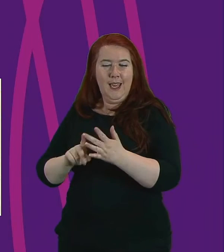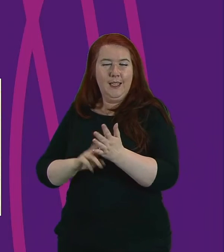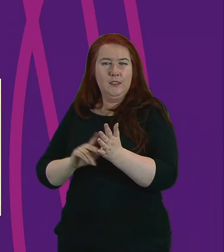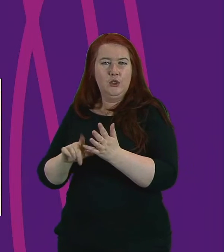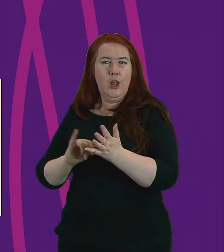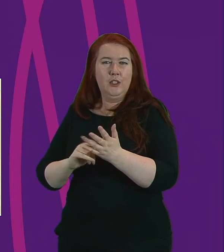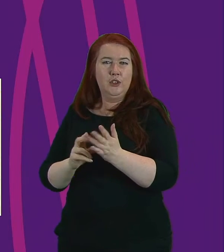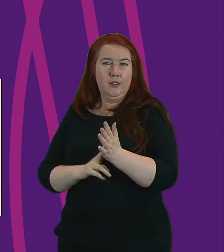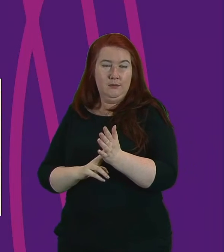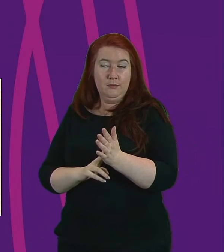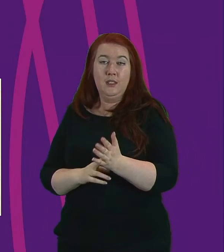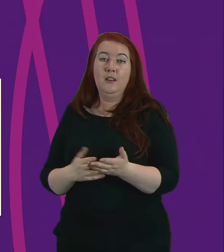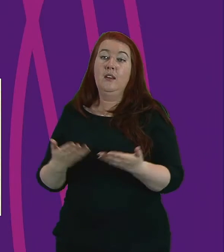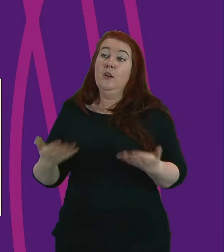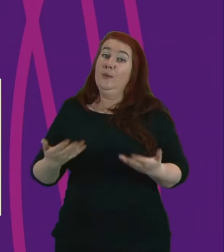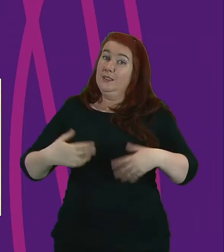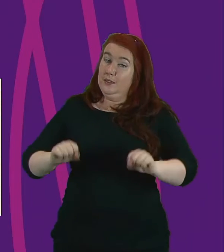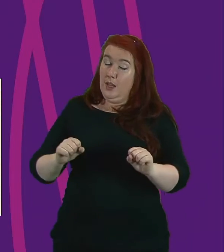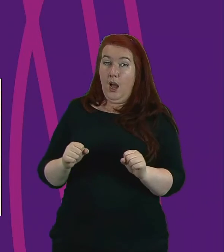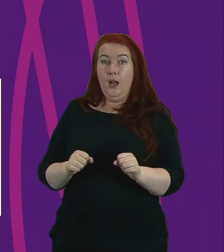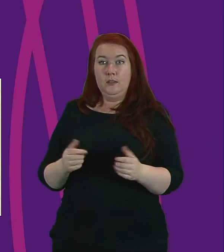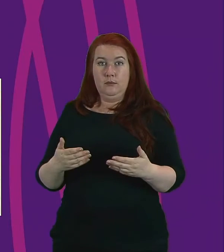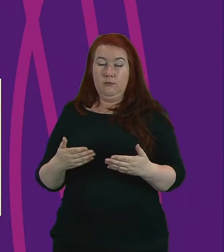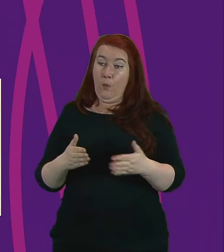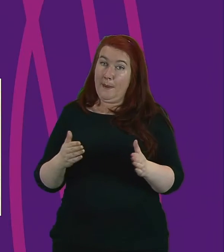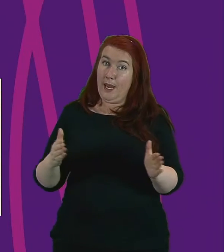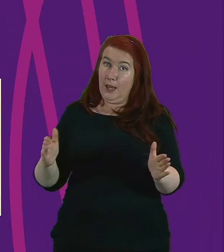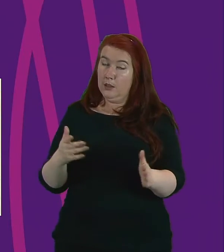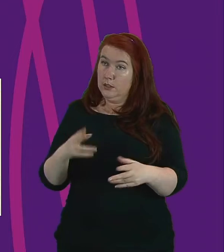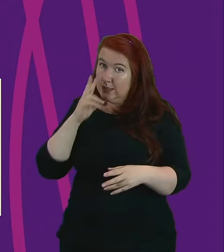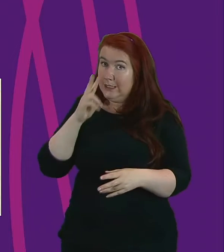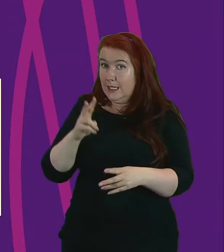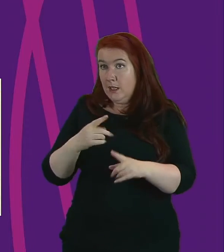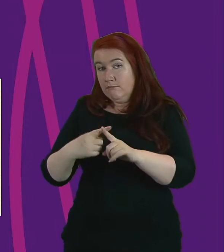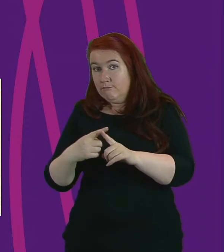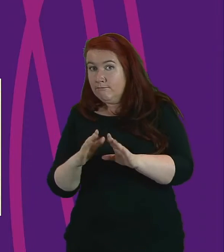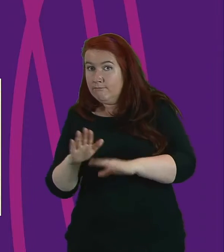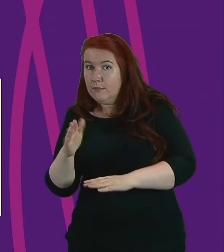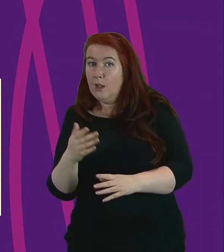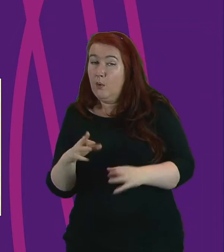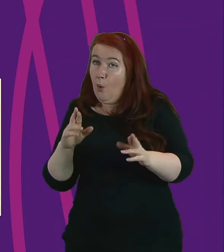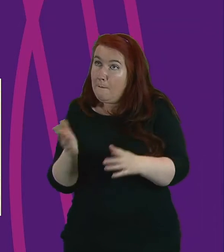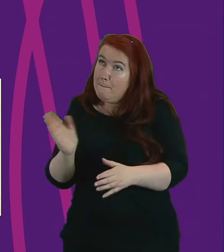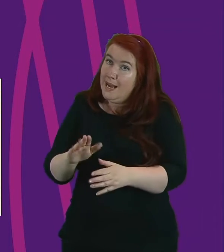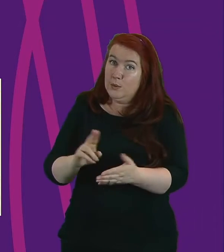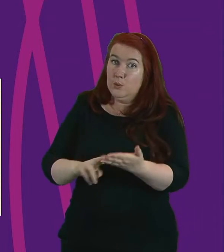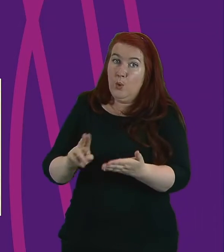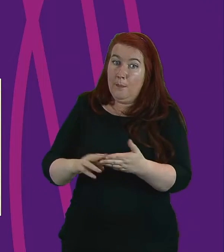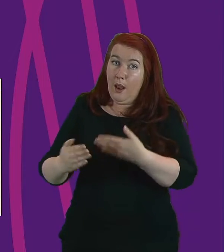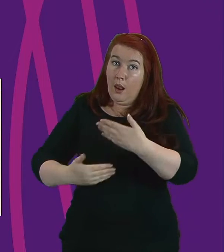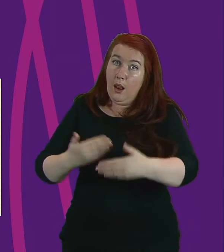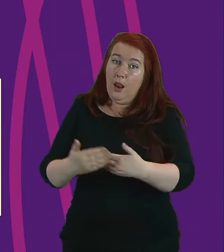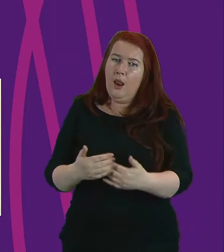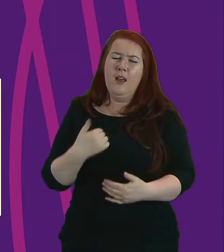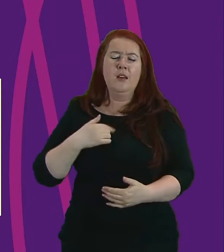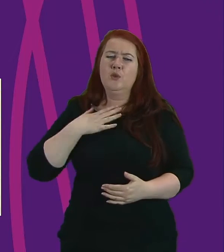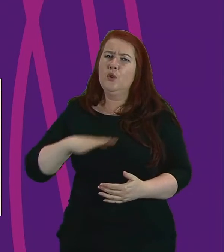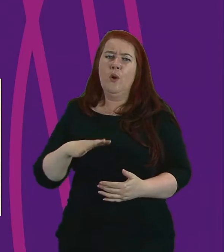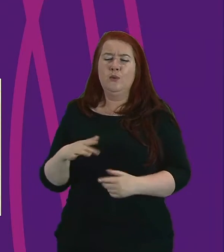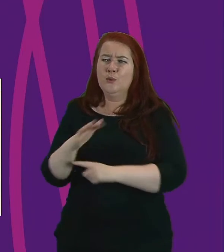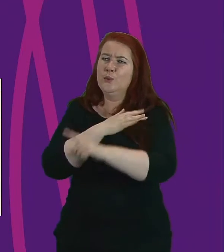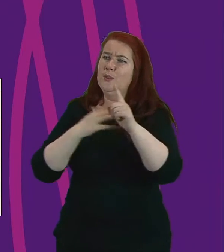lockdown, we begin to see some light ahead of us, a return to normality. At least, that's what I hope for. Not a society where social